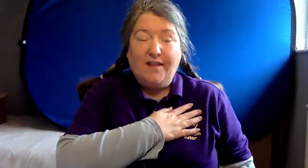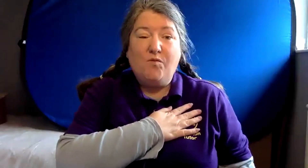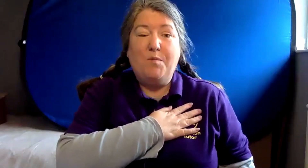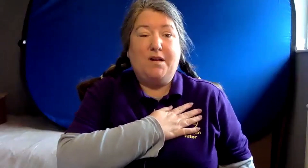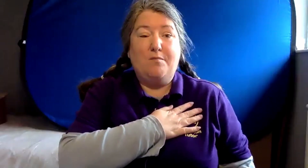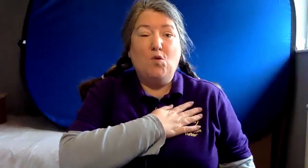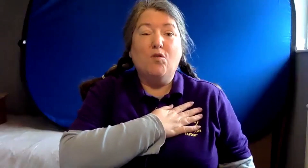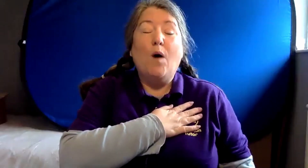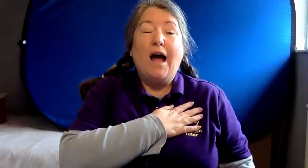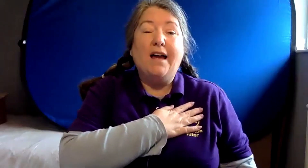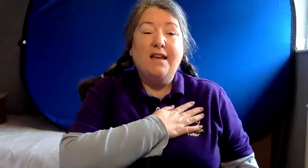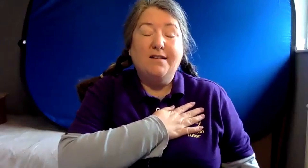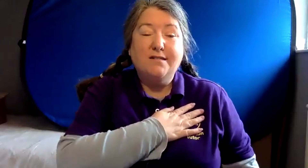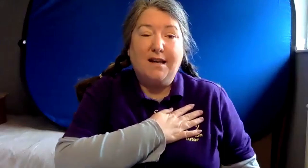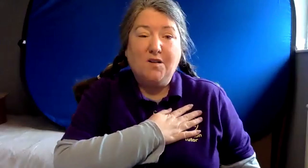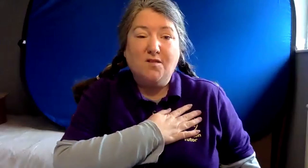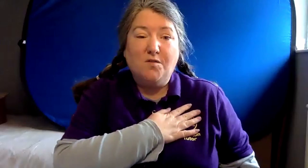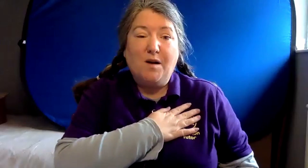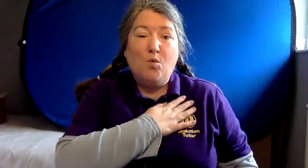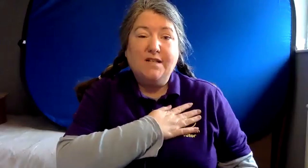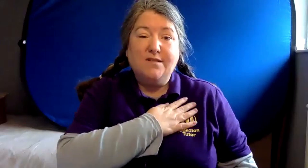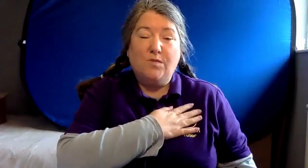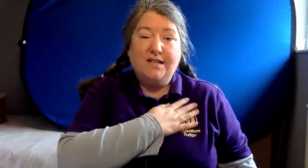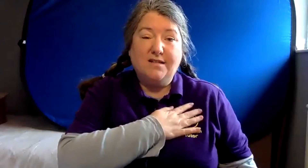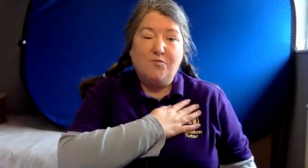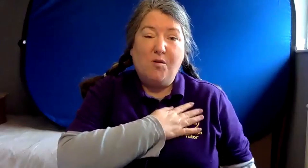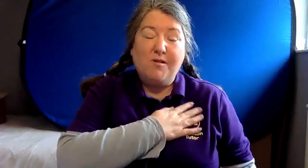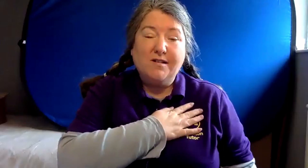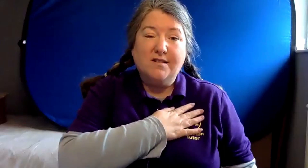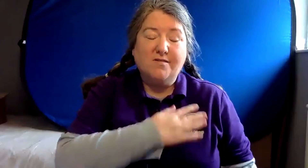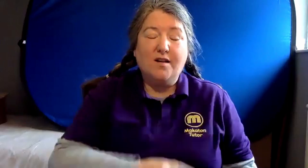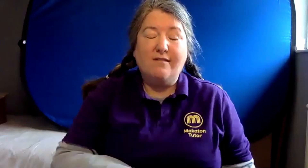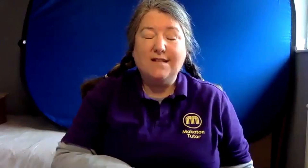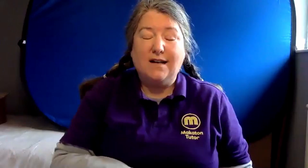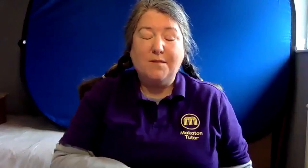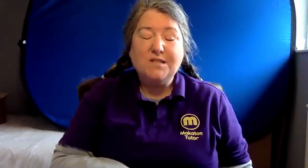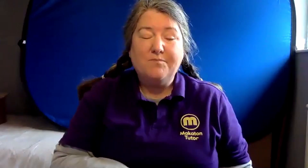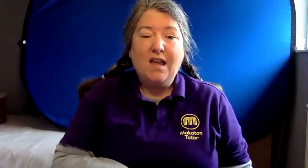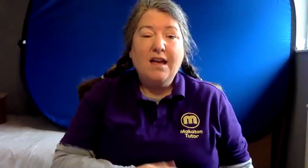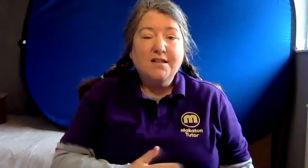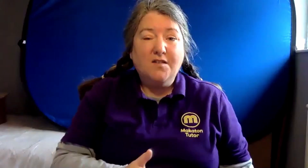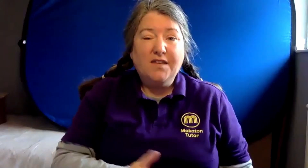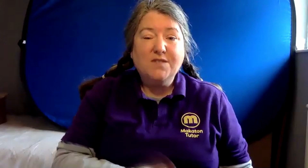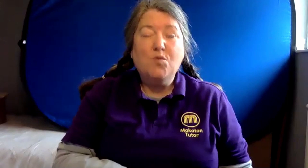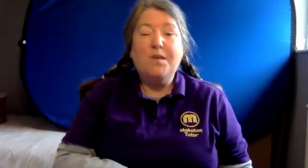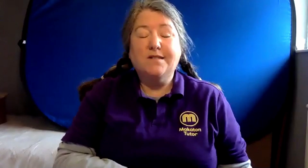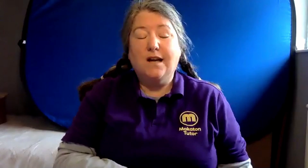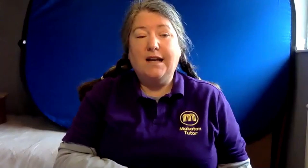we become more aware as time goes on about what is and isn't appropriate to our current times. So this would be a sign